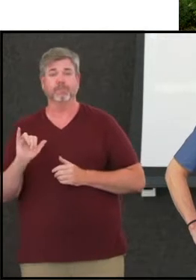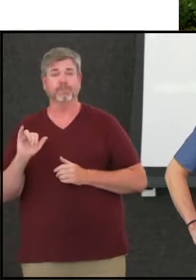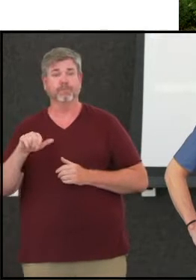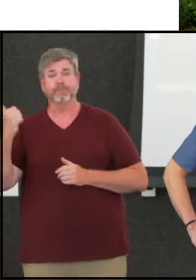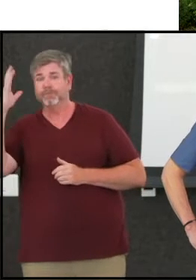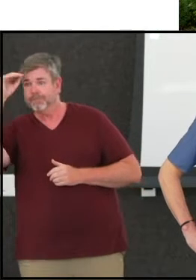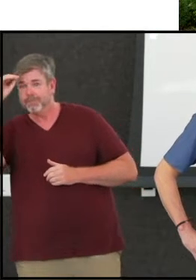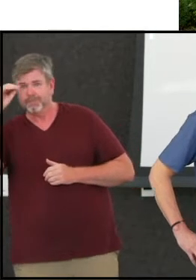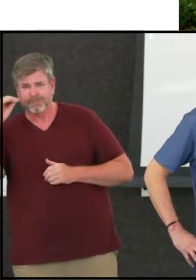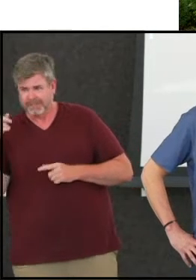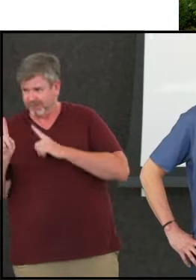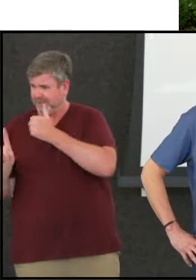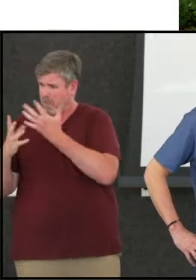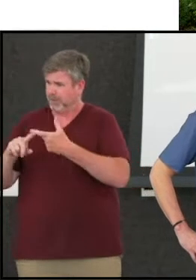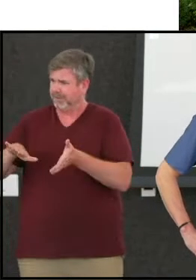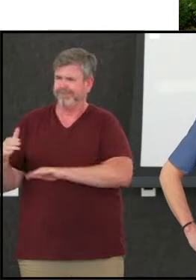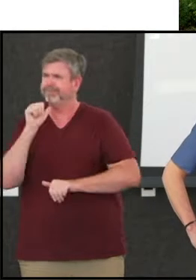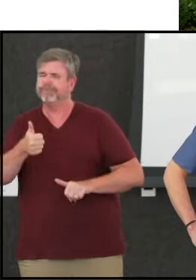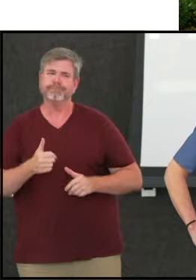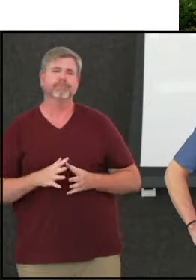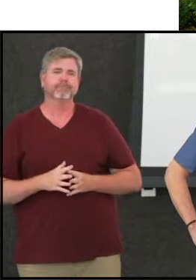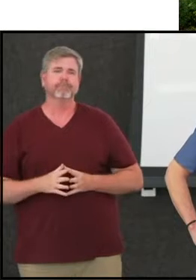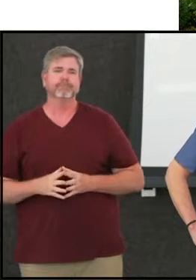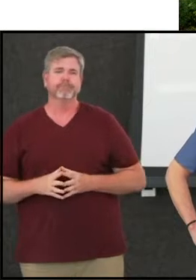And how these drugs are sourced are often through